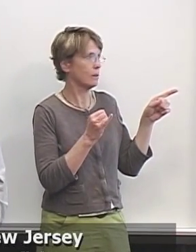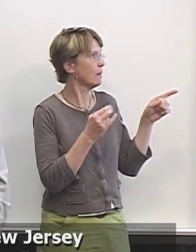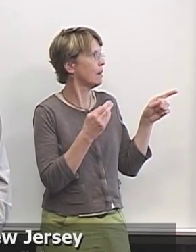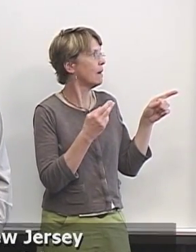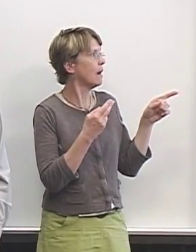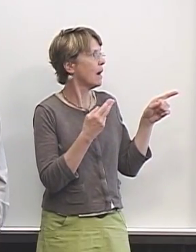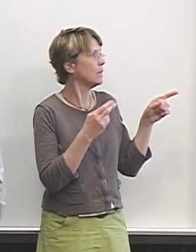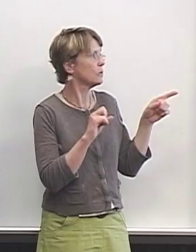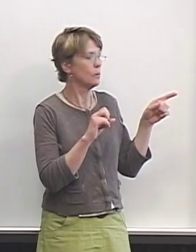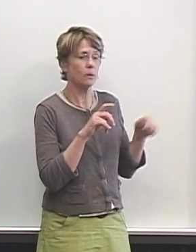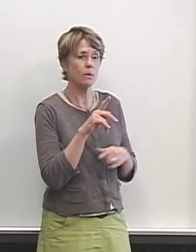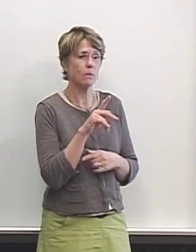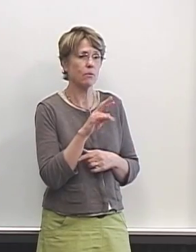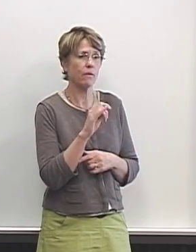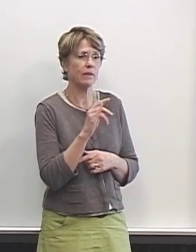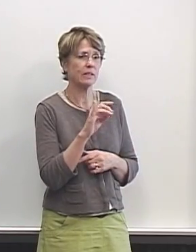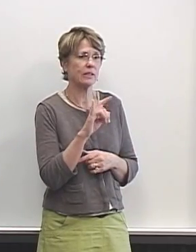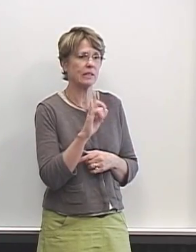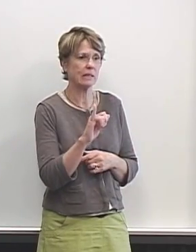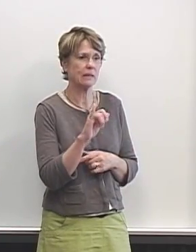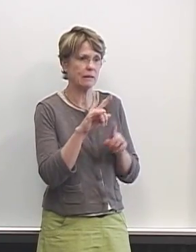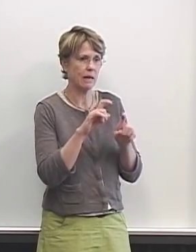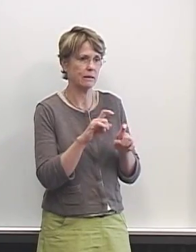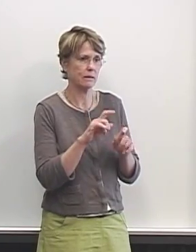Test. A